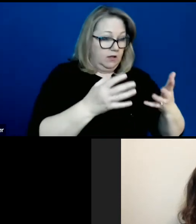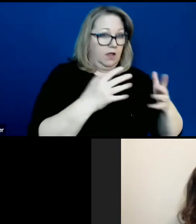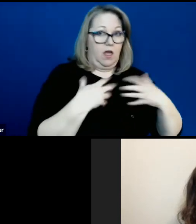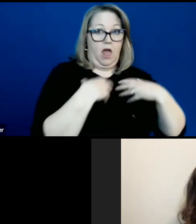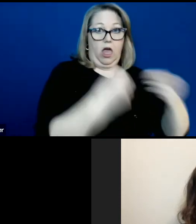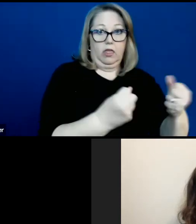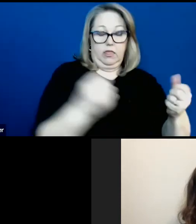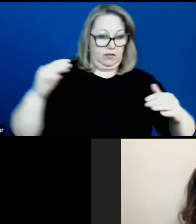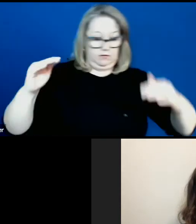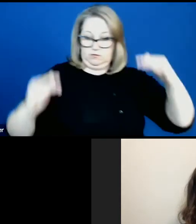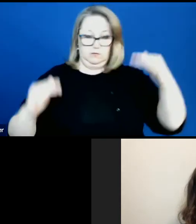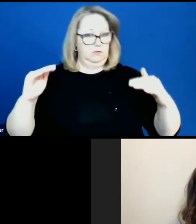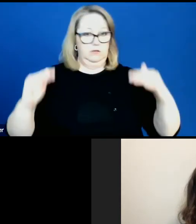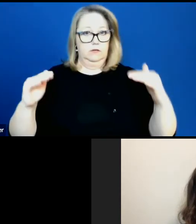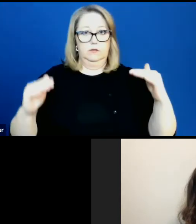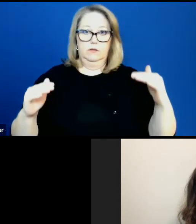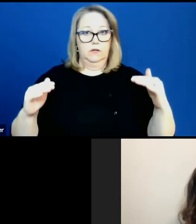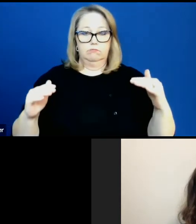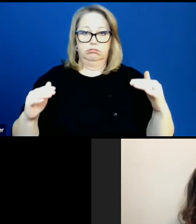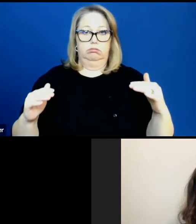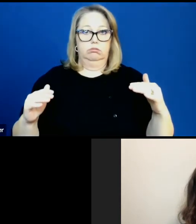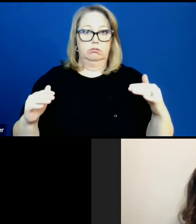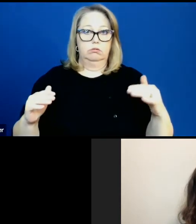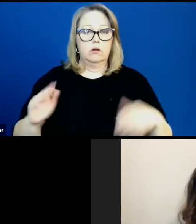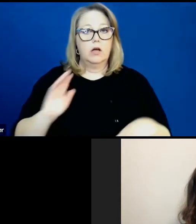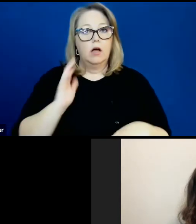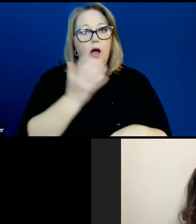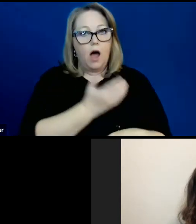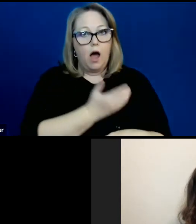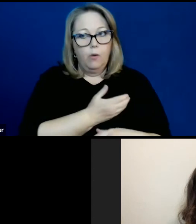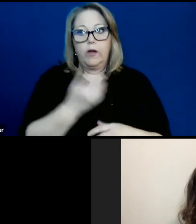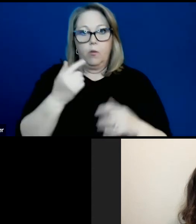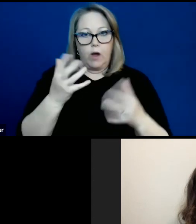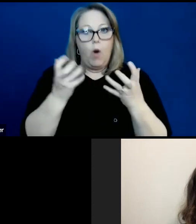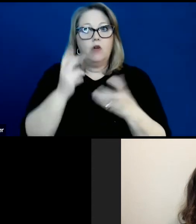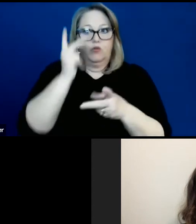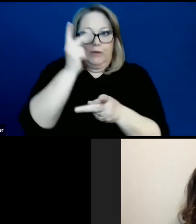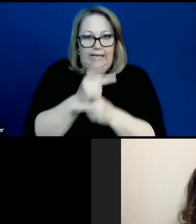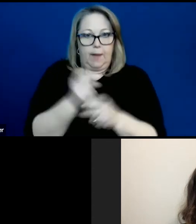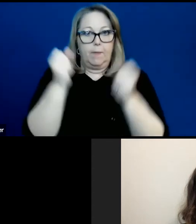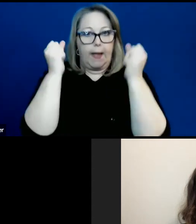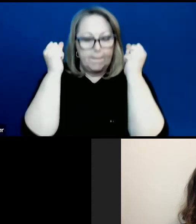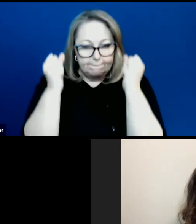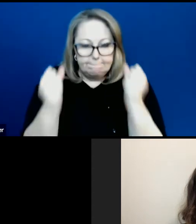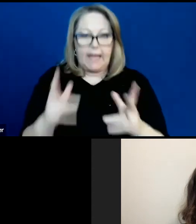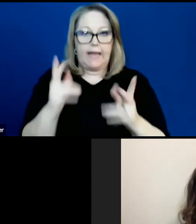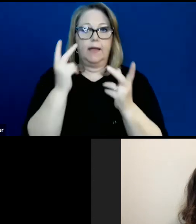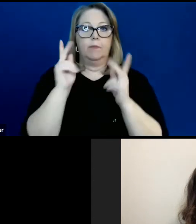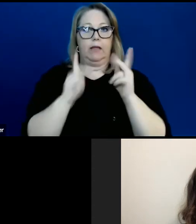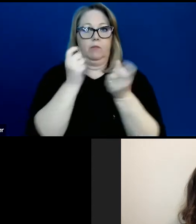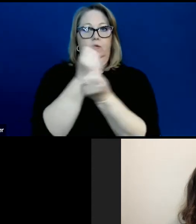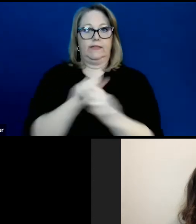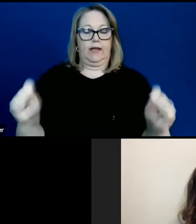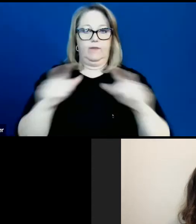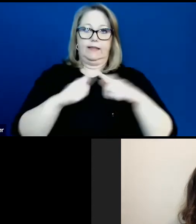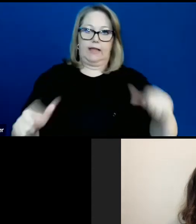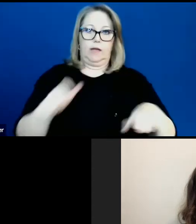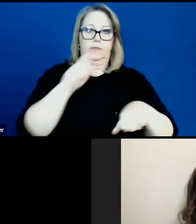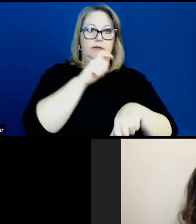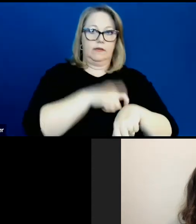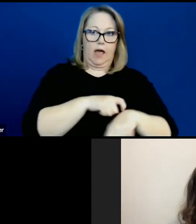pause. Our decisions are grounded in how we can keep as many people as safe as possible while keeping as many